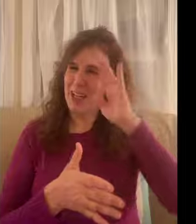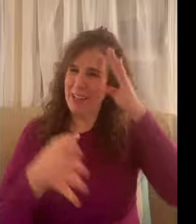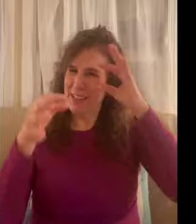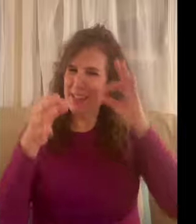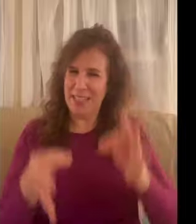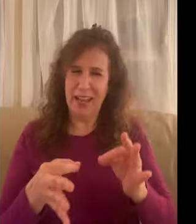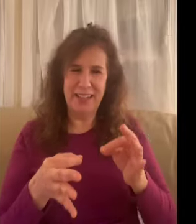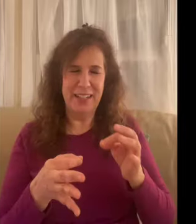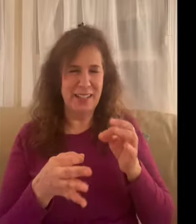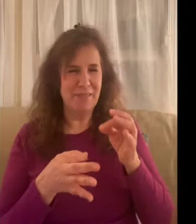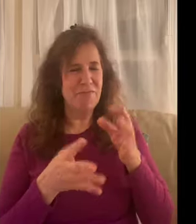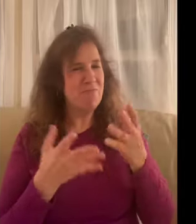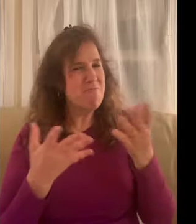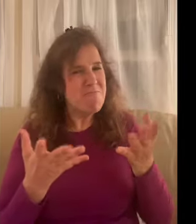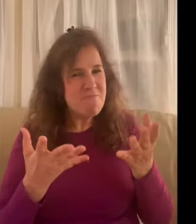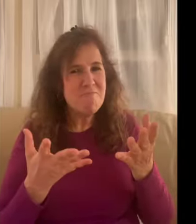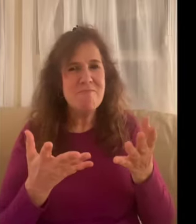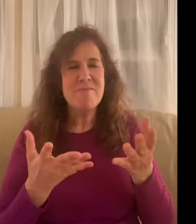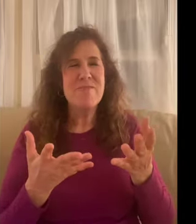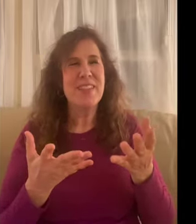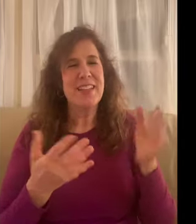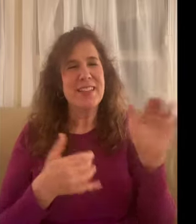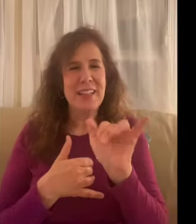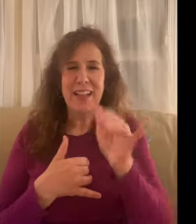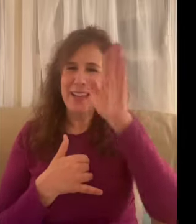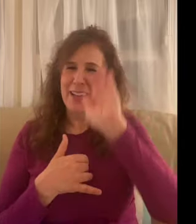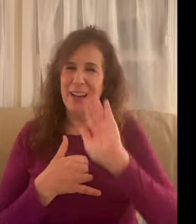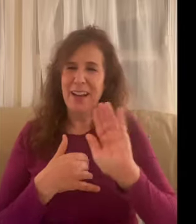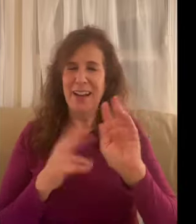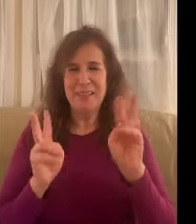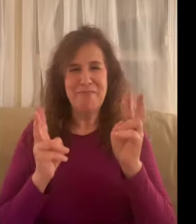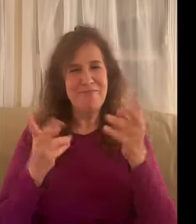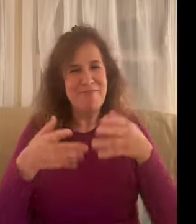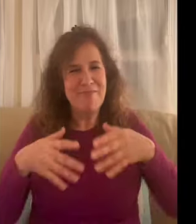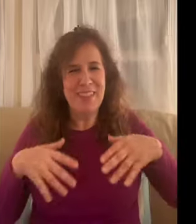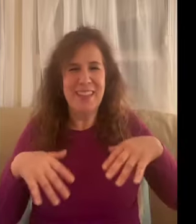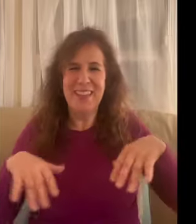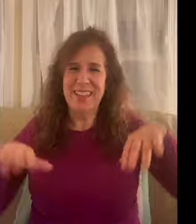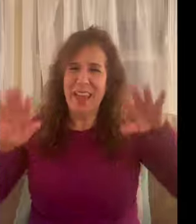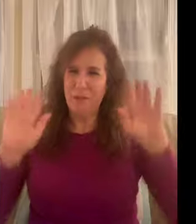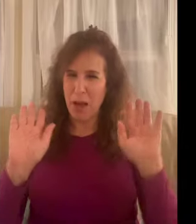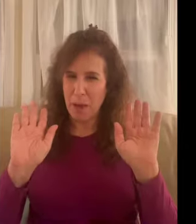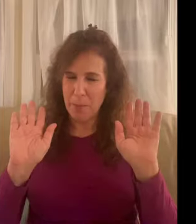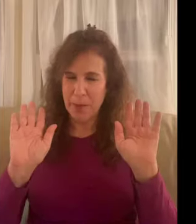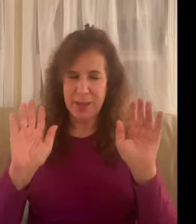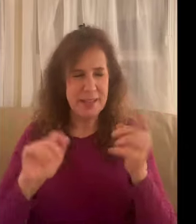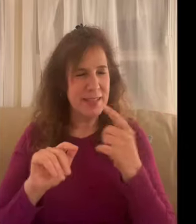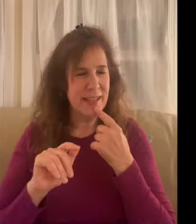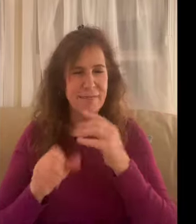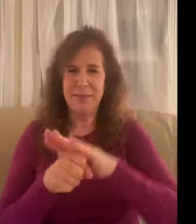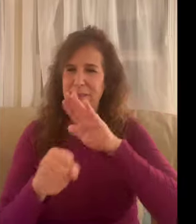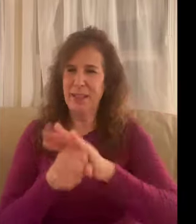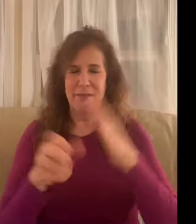and made God, so to speak, give up and actually bring it and say, okay, that's enough,